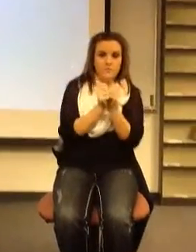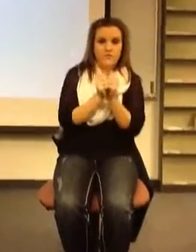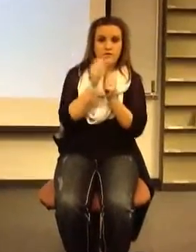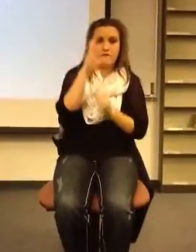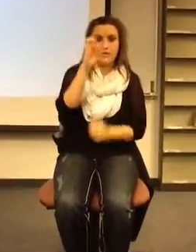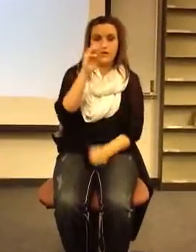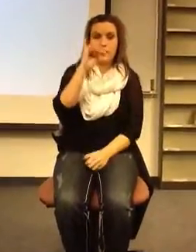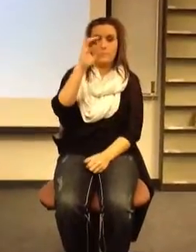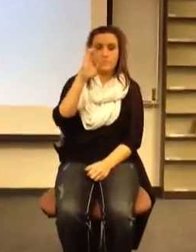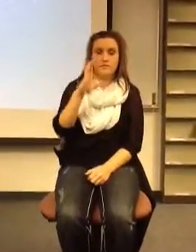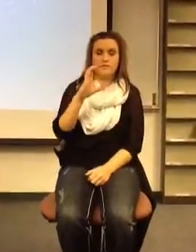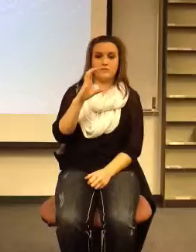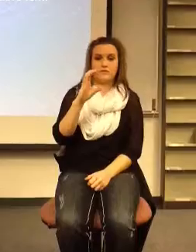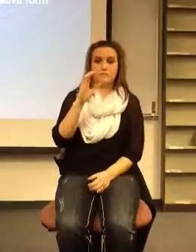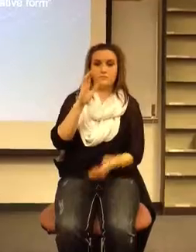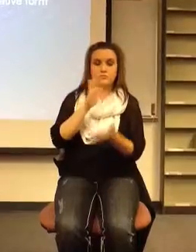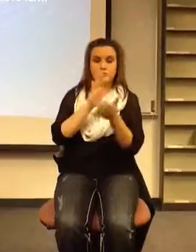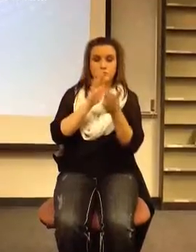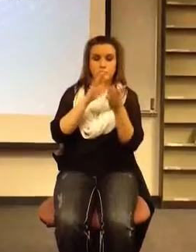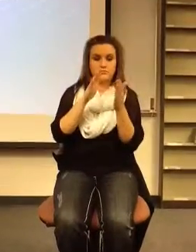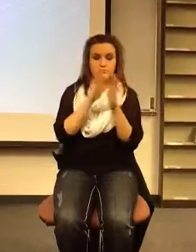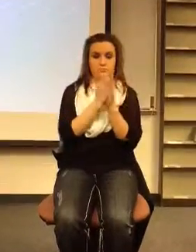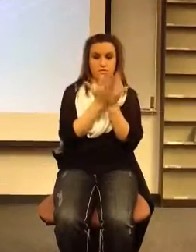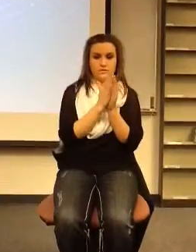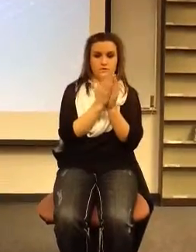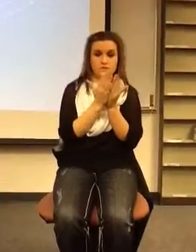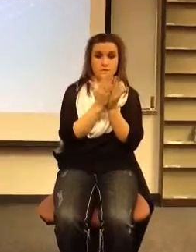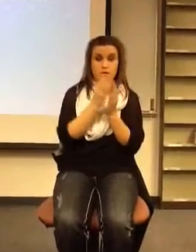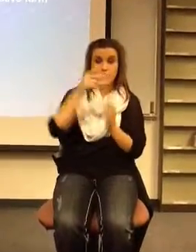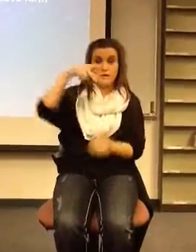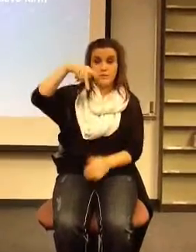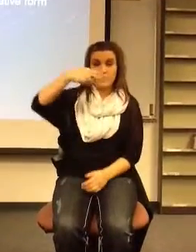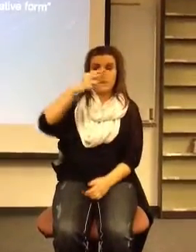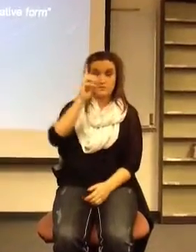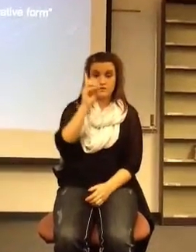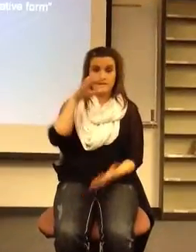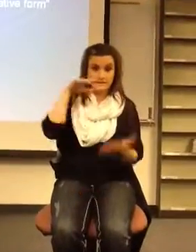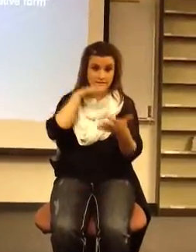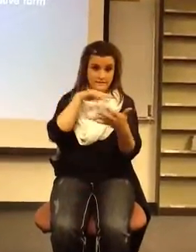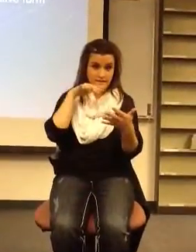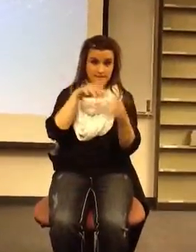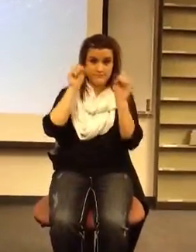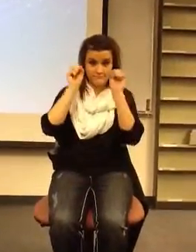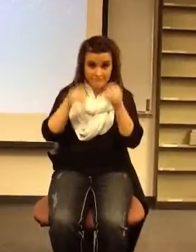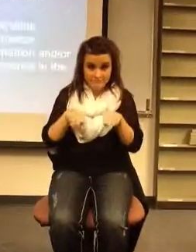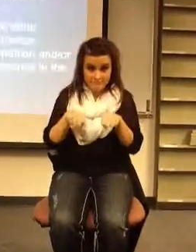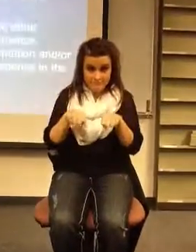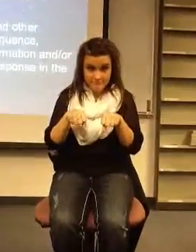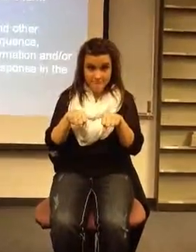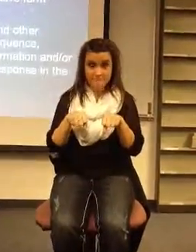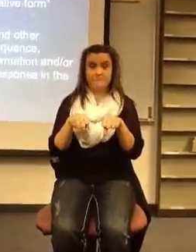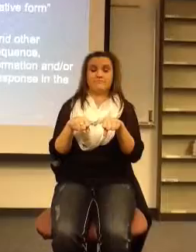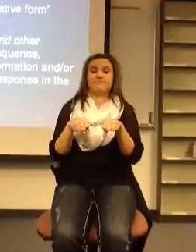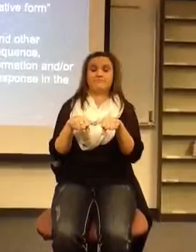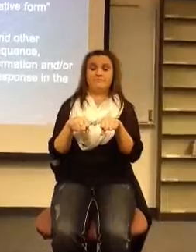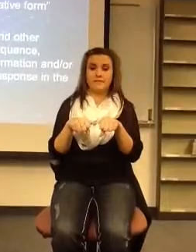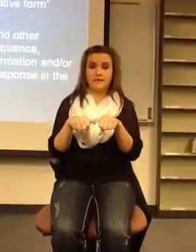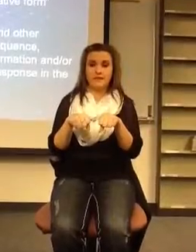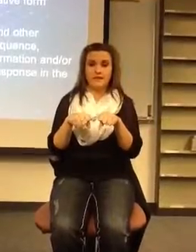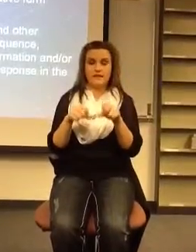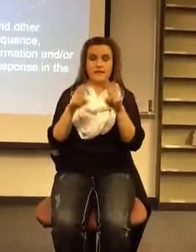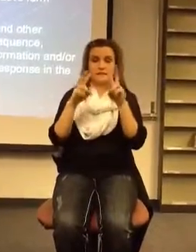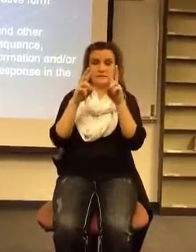book studies at, I think it's Central Michigan. And there you might encounter a more